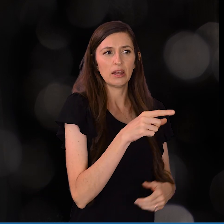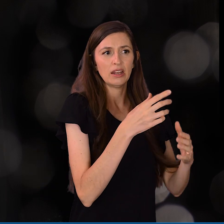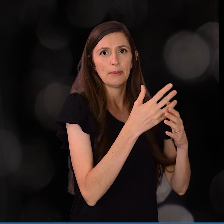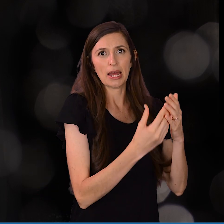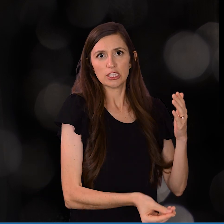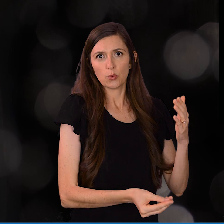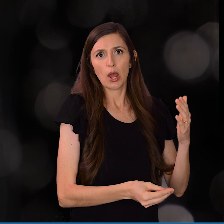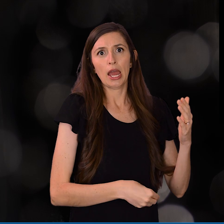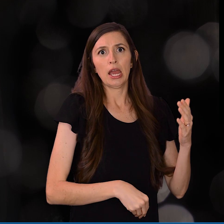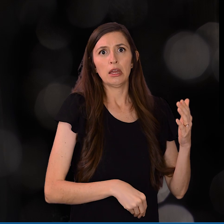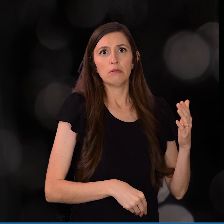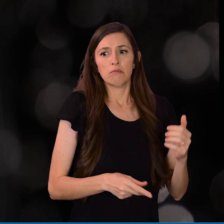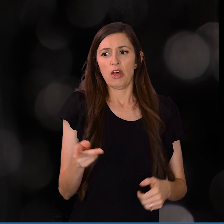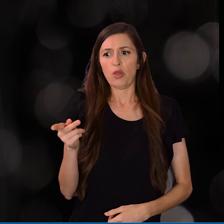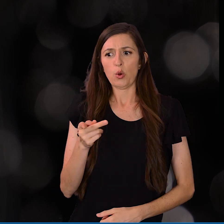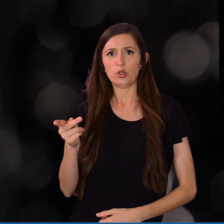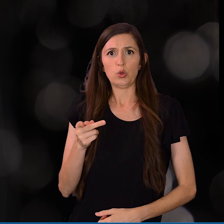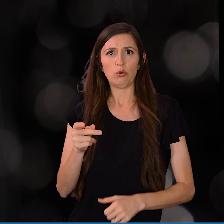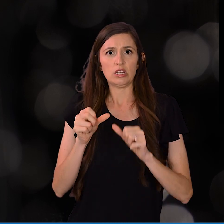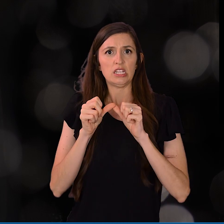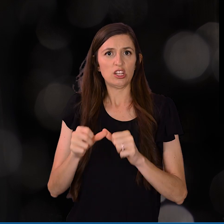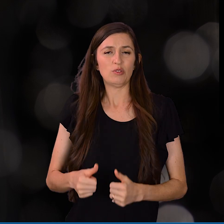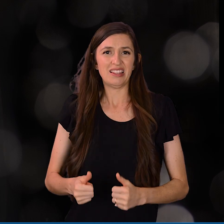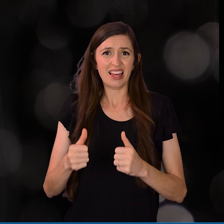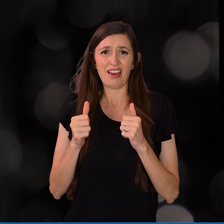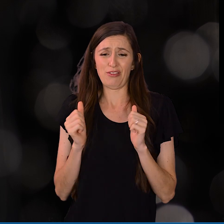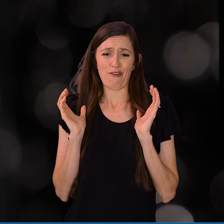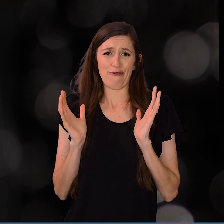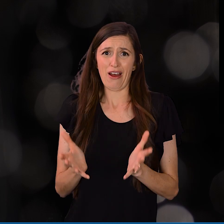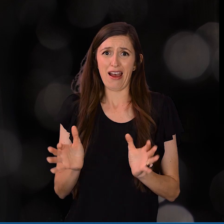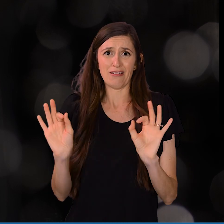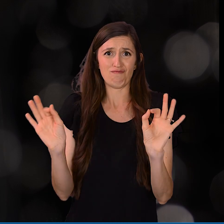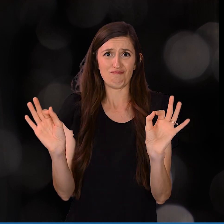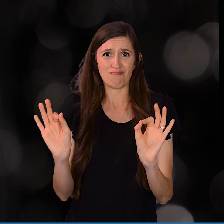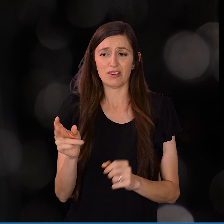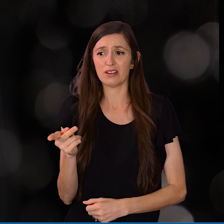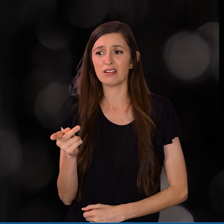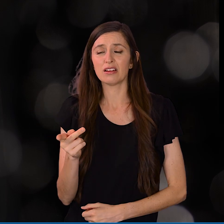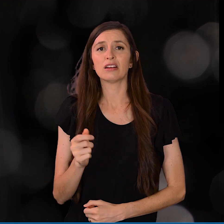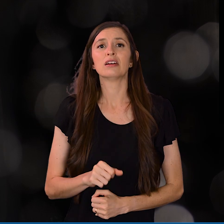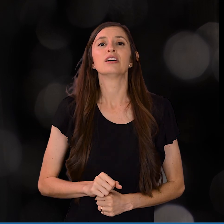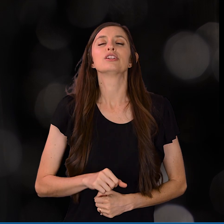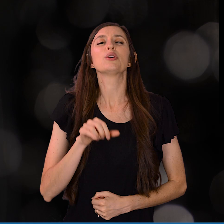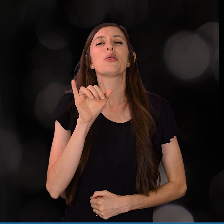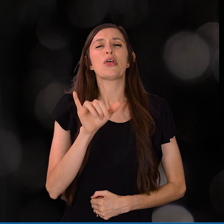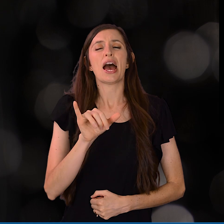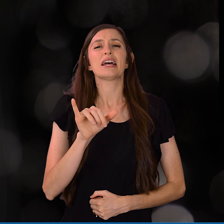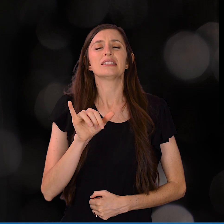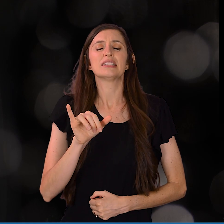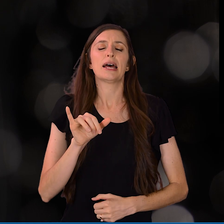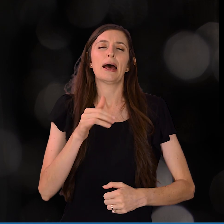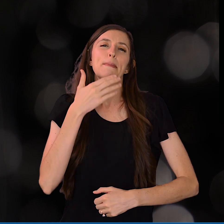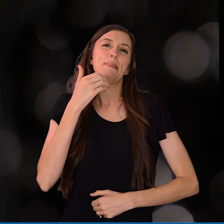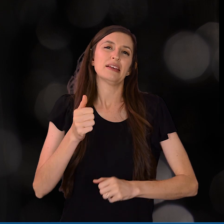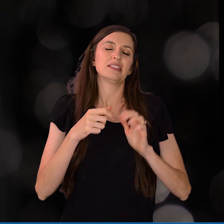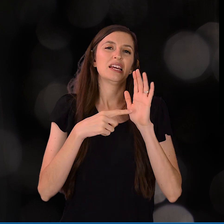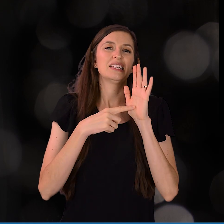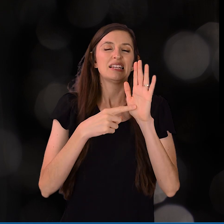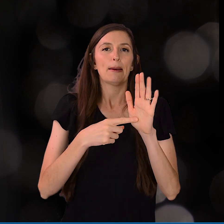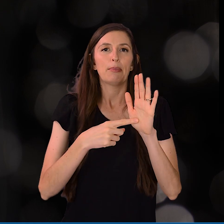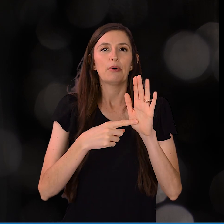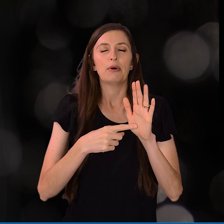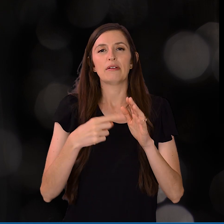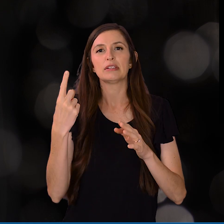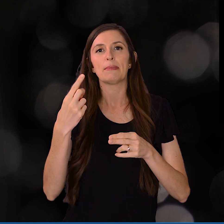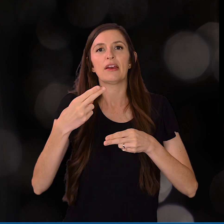Peter, James and John are just fine. Now they might be sad, but nonetheless, they live on and they're just fine. So that is actually